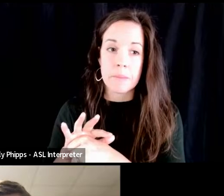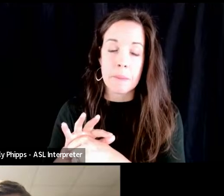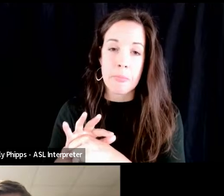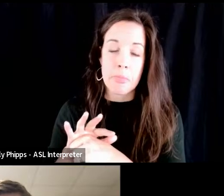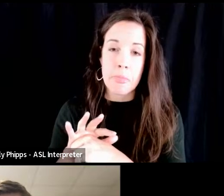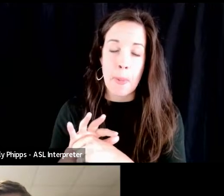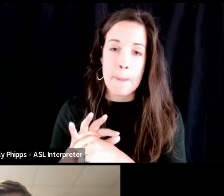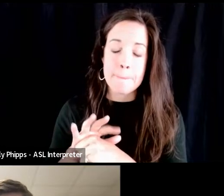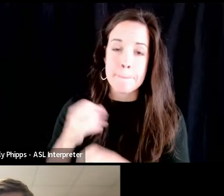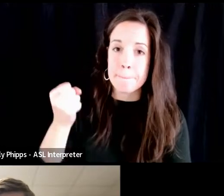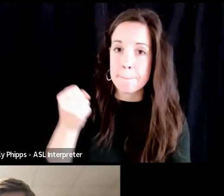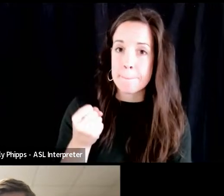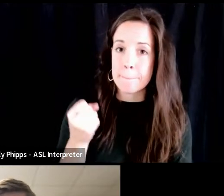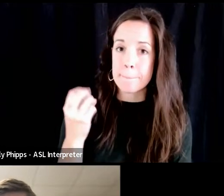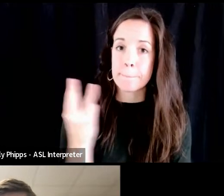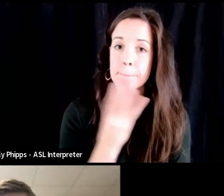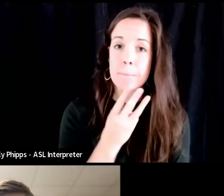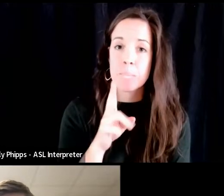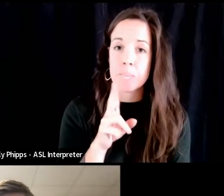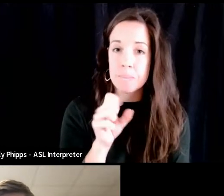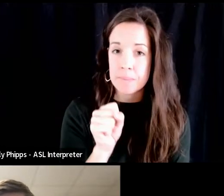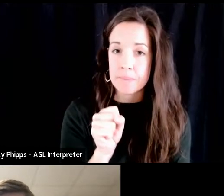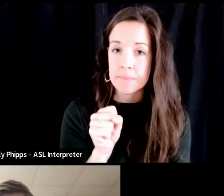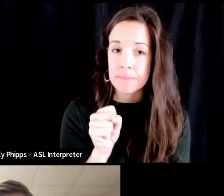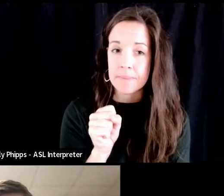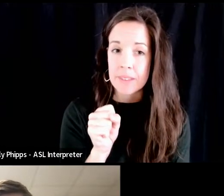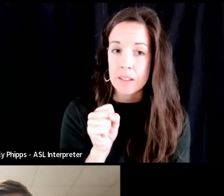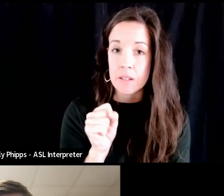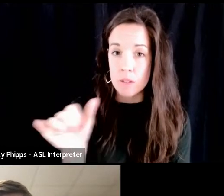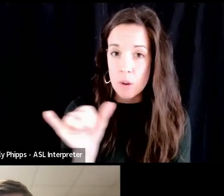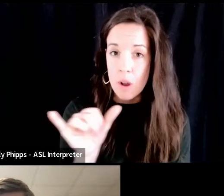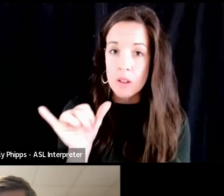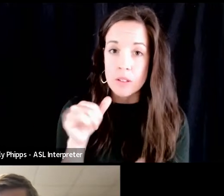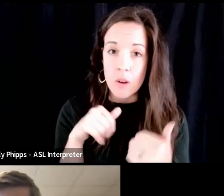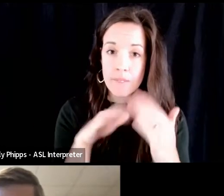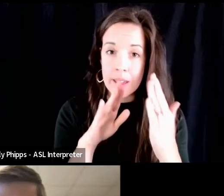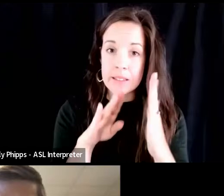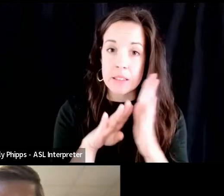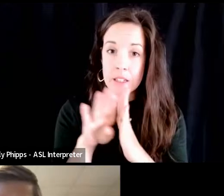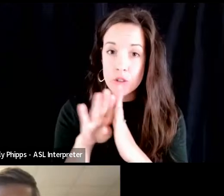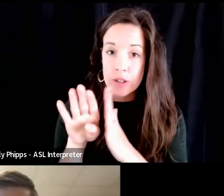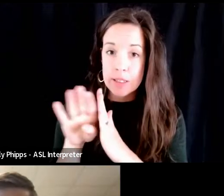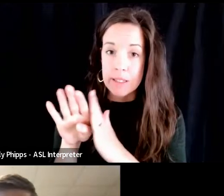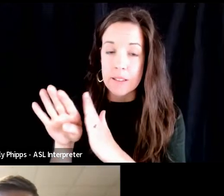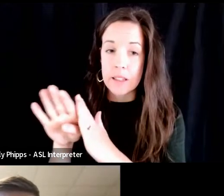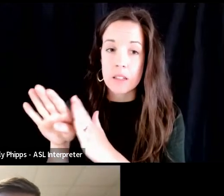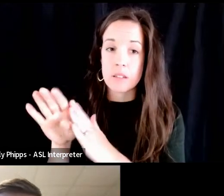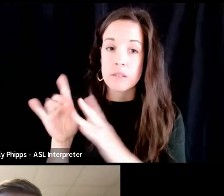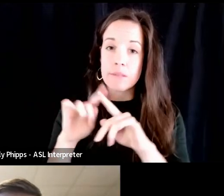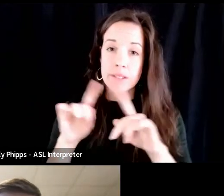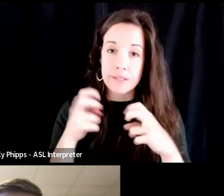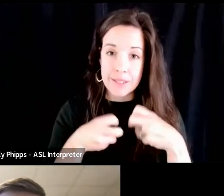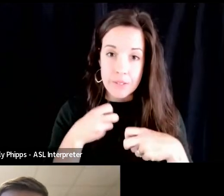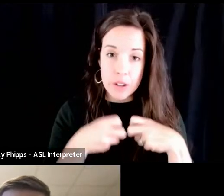the southwest of the US, where you also face increasingly difficult